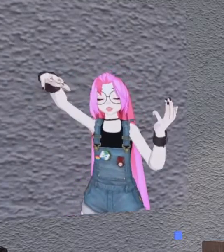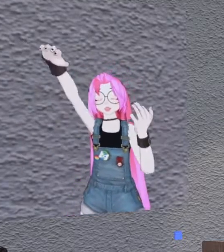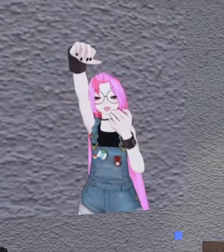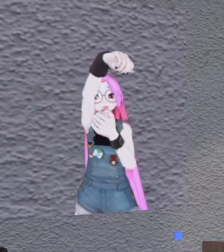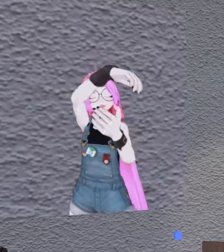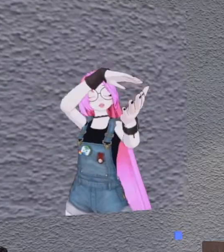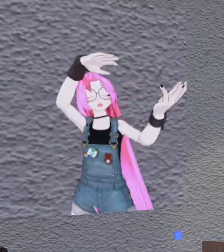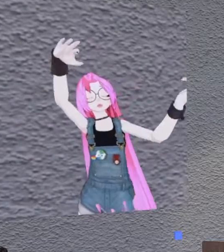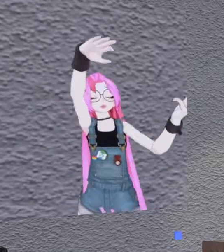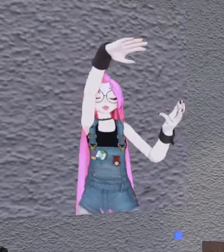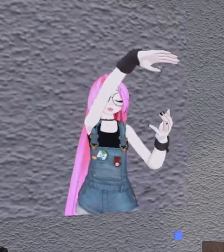you're like